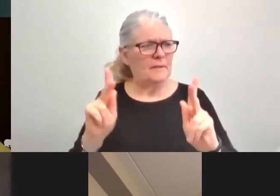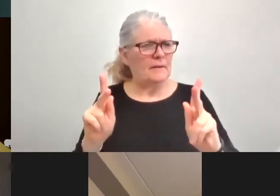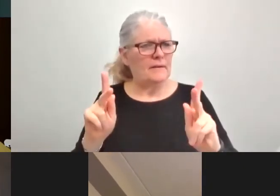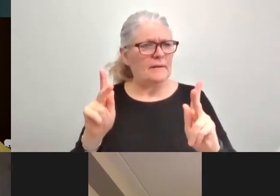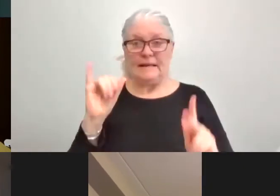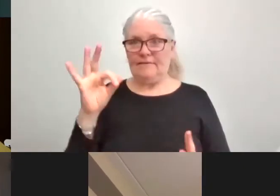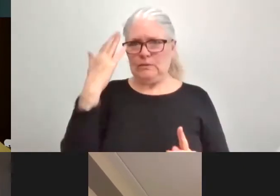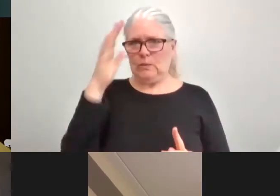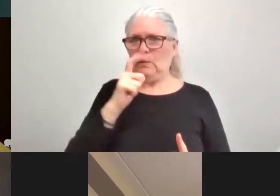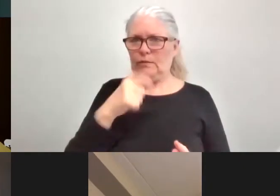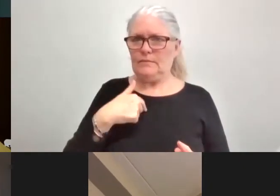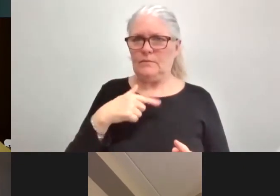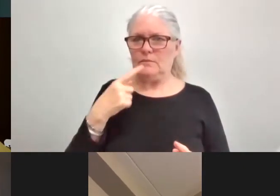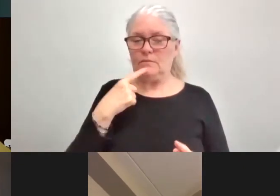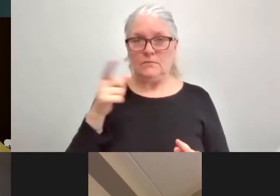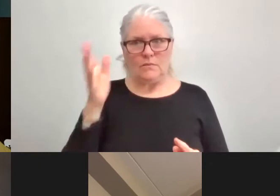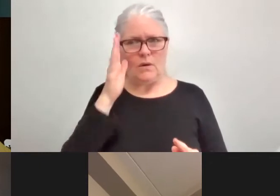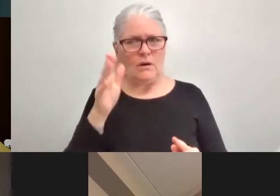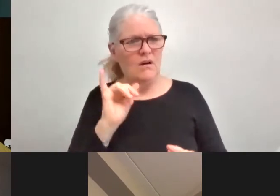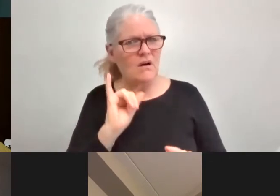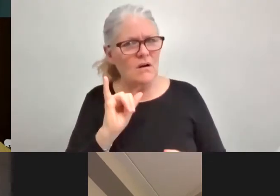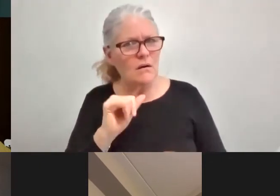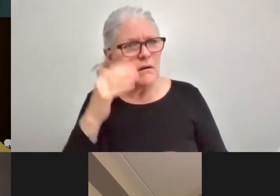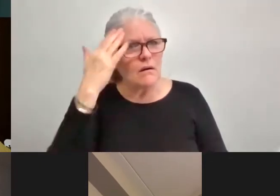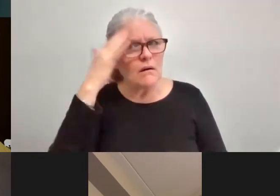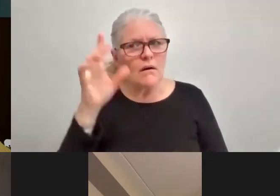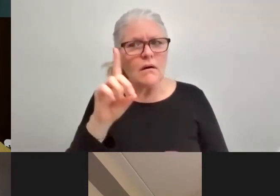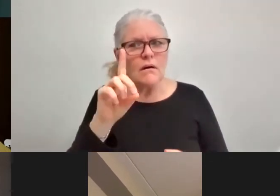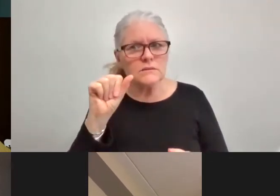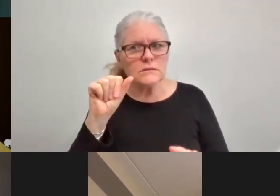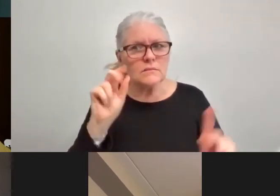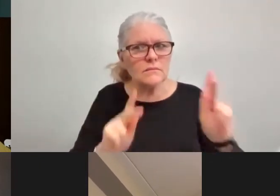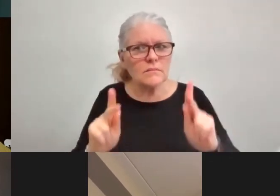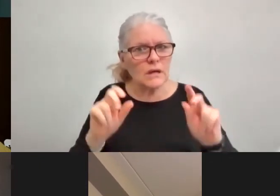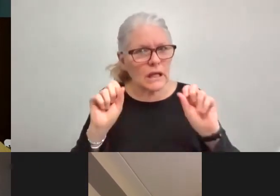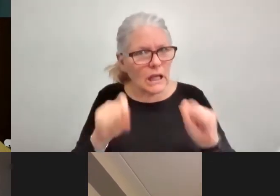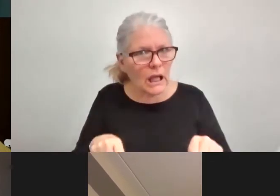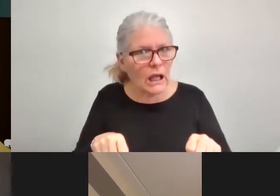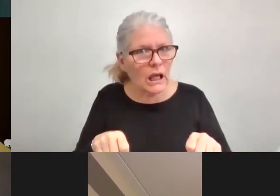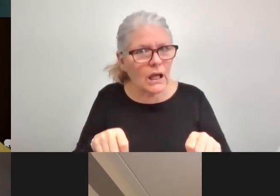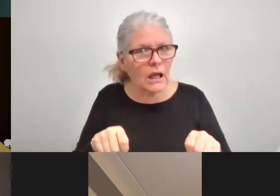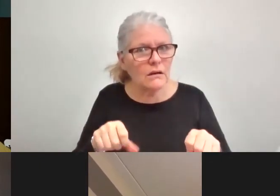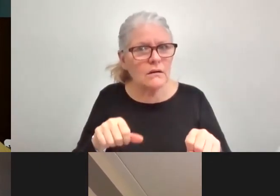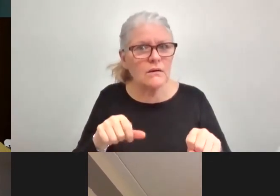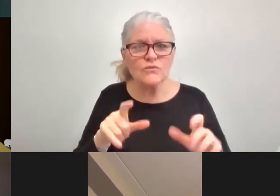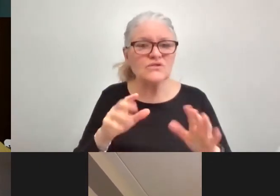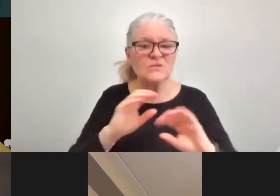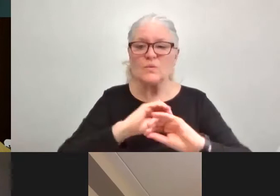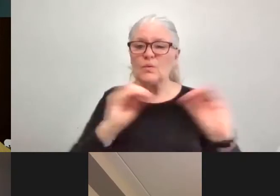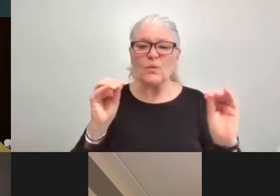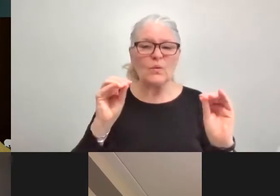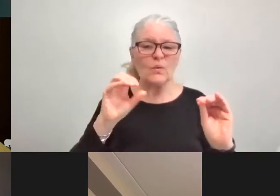will be like, oh, I didn't know that people with disabilities could be anything but asexual and